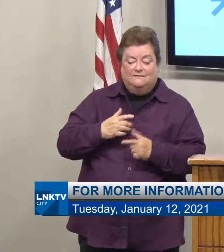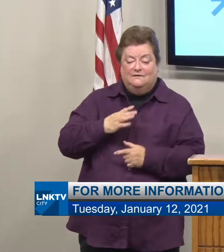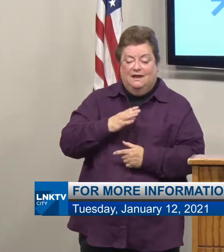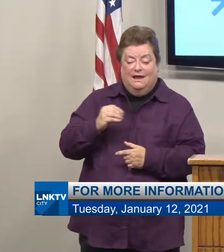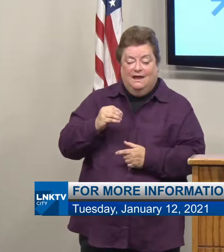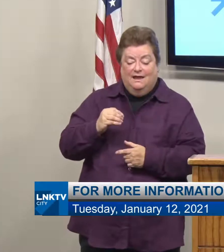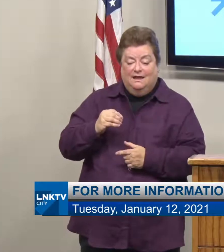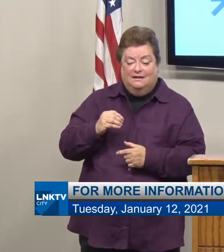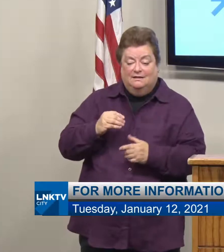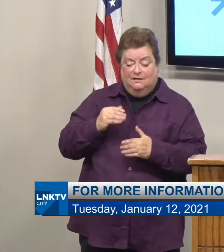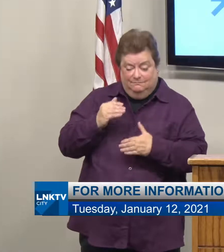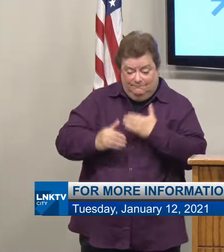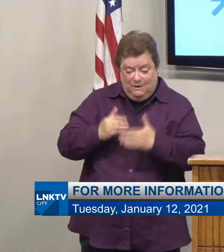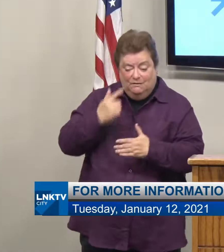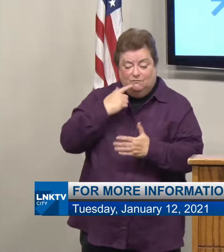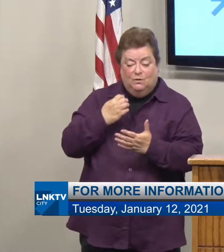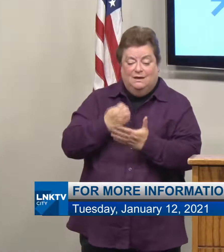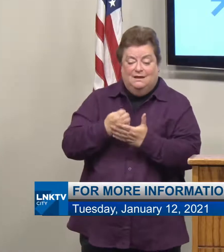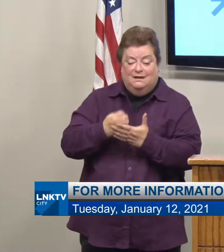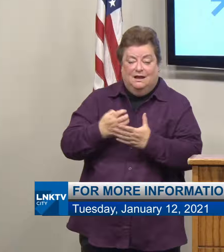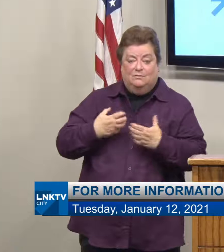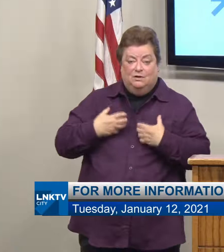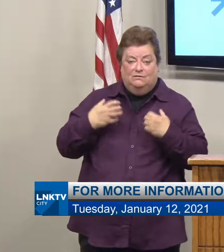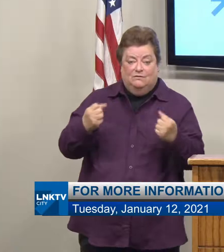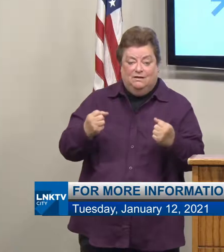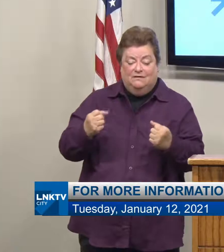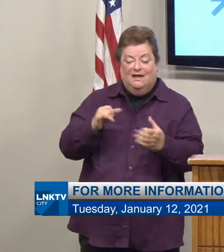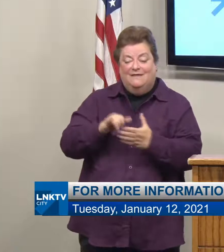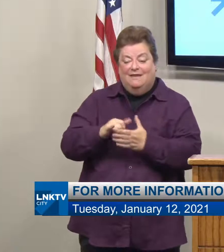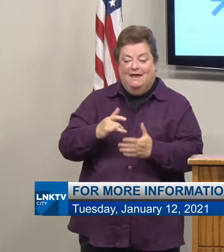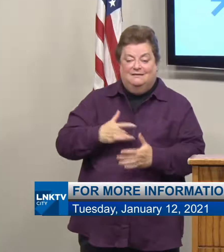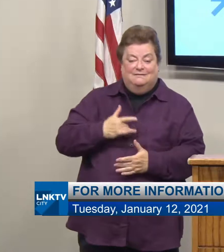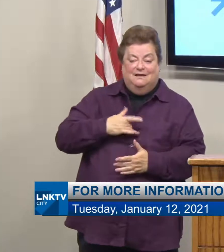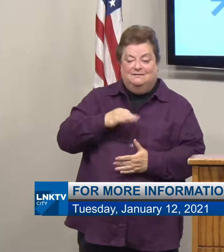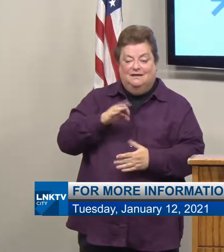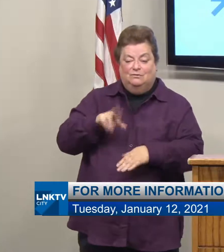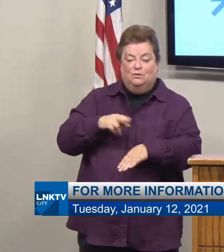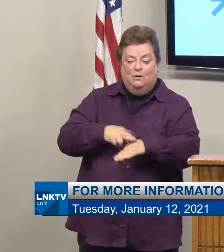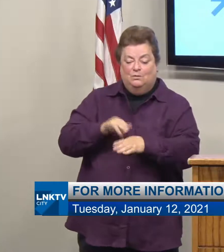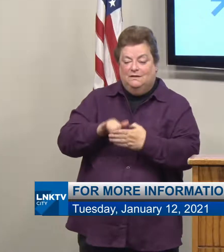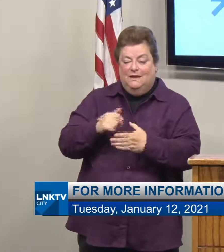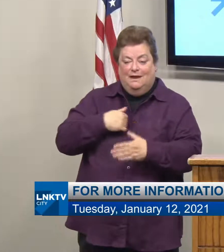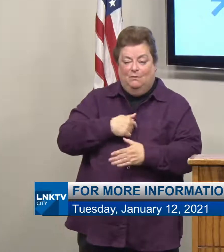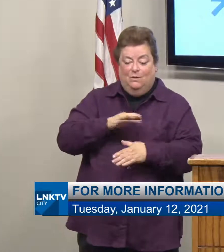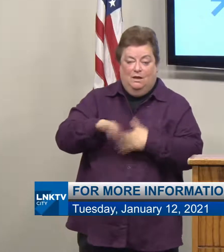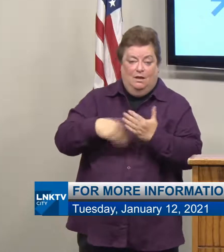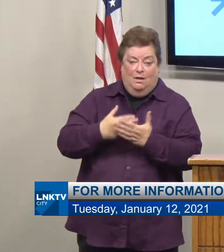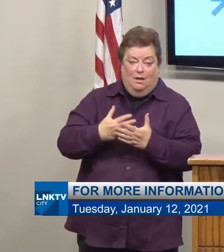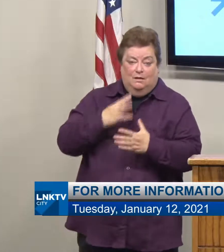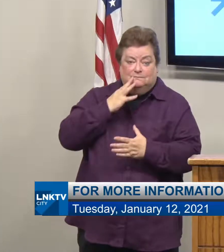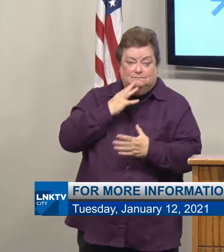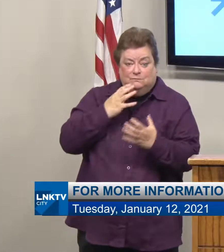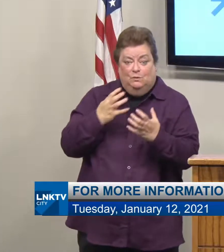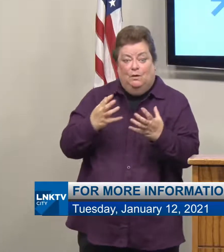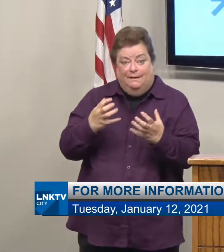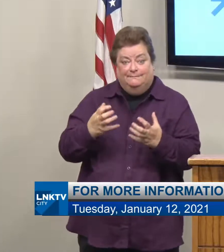and senses of normality that we all are craving. And working together, we will get there.